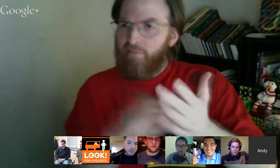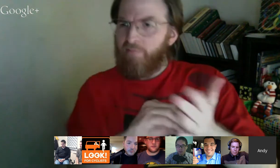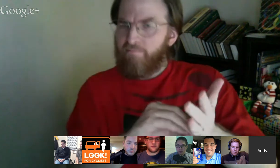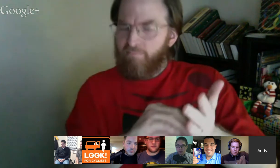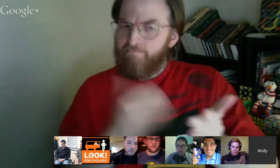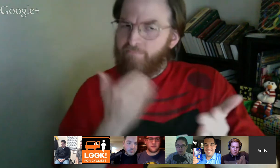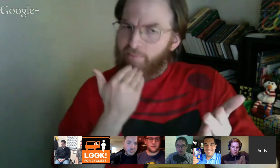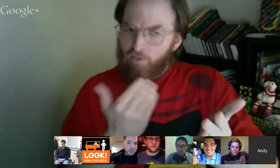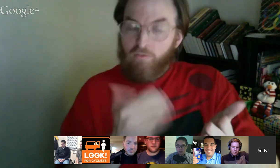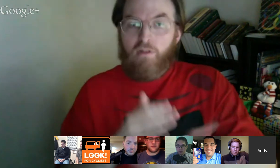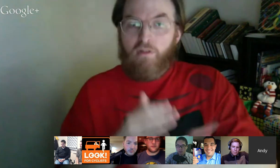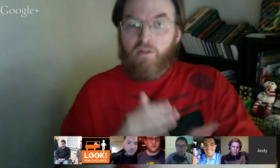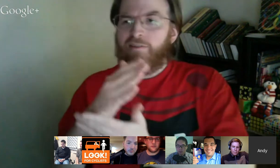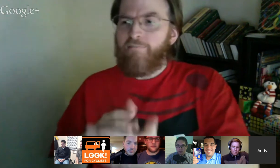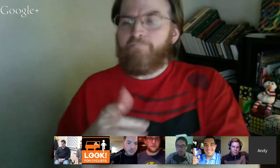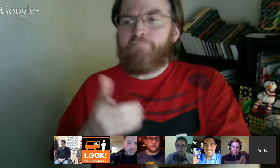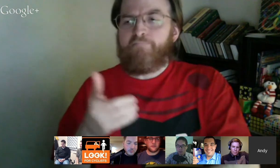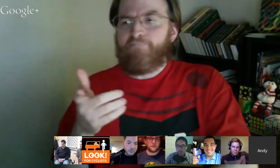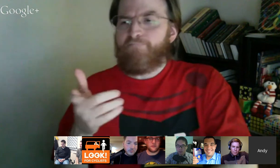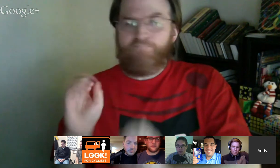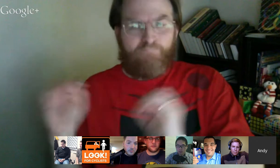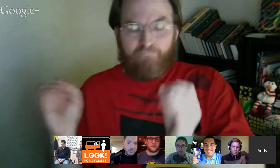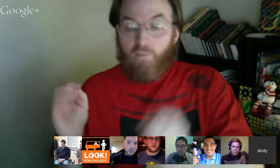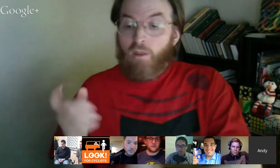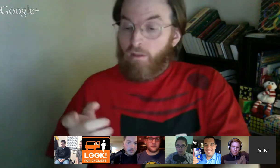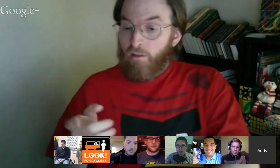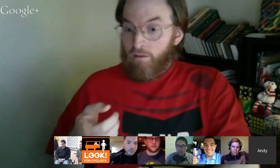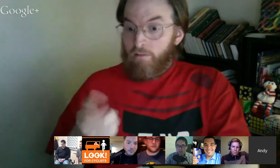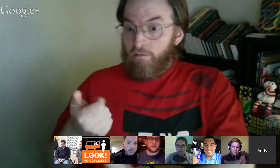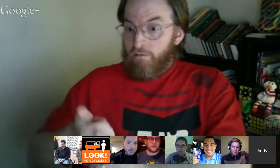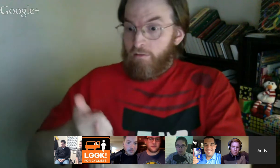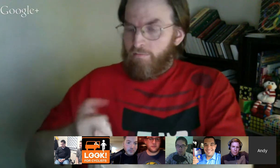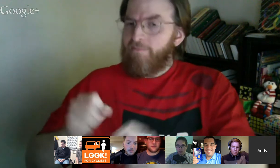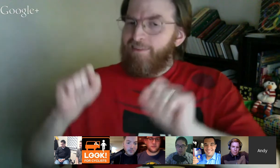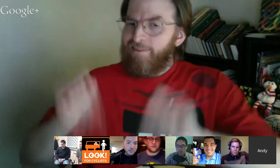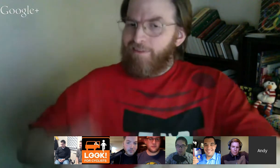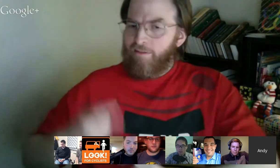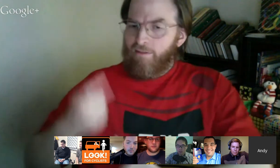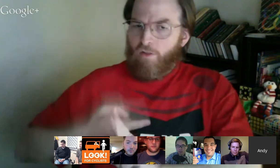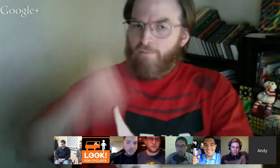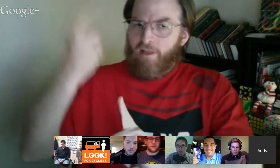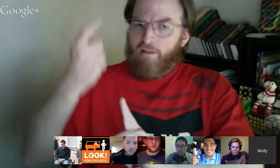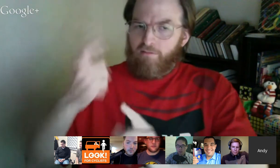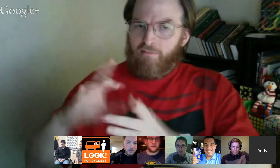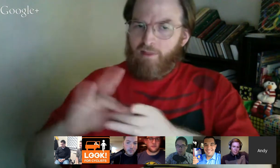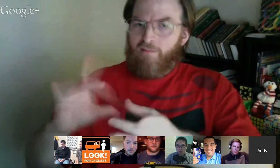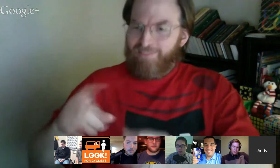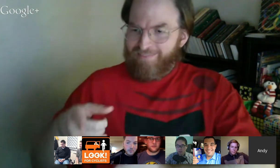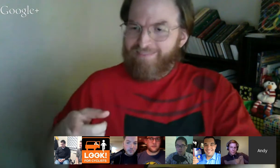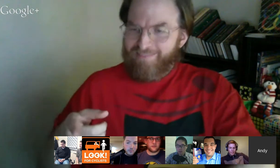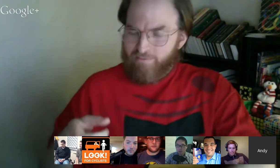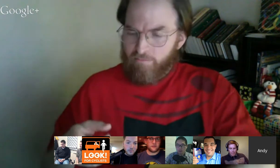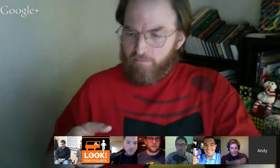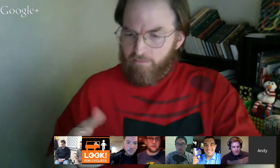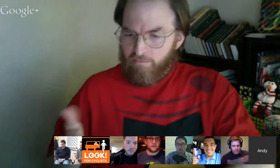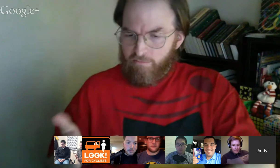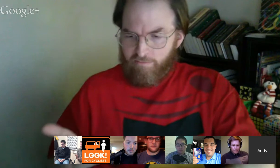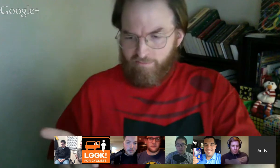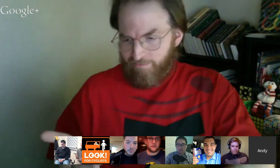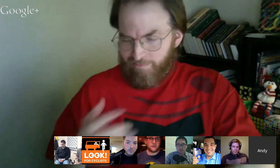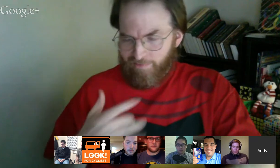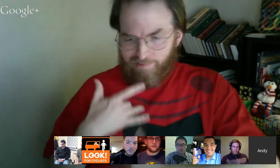You know, there's so many videos there, a lot of great quality stuff there, but you know, it's you know,